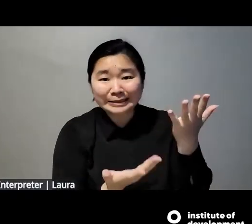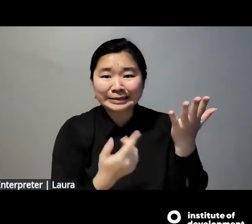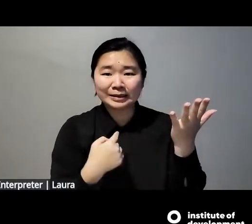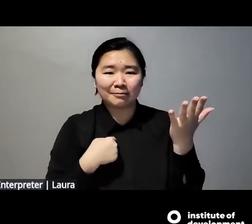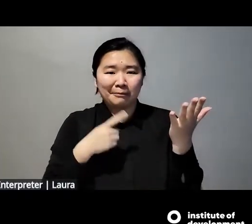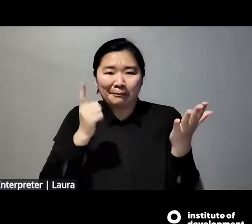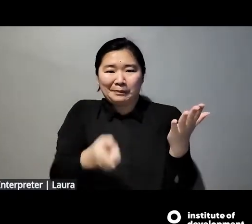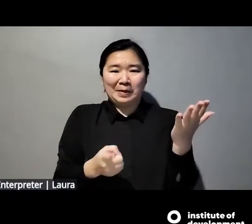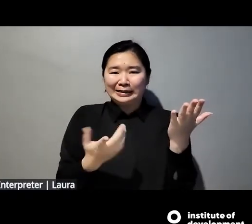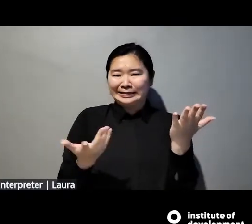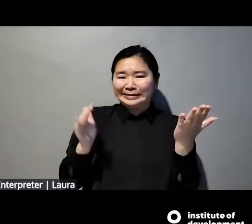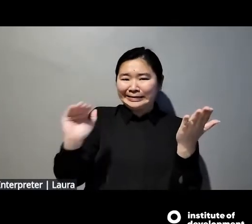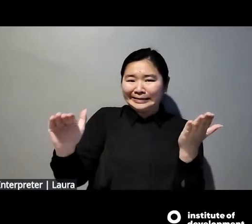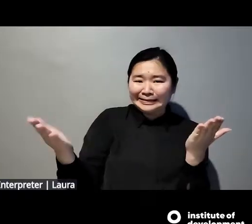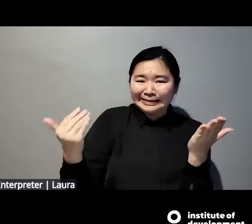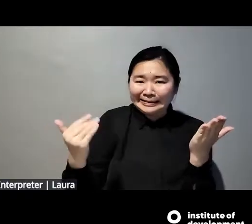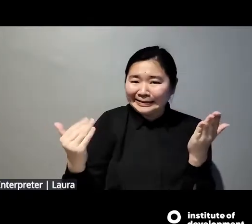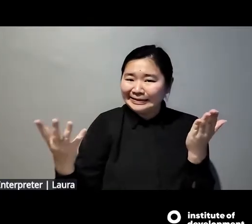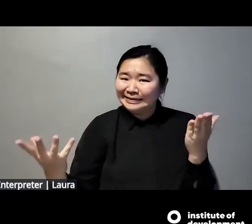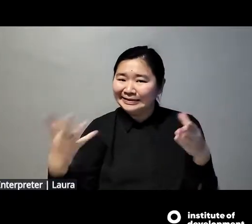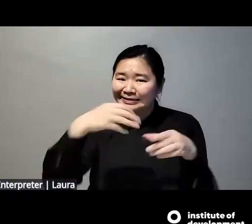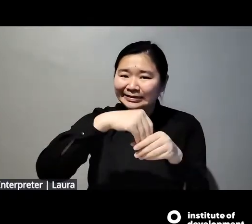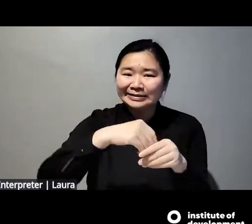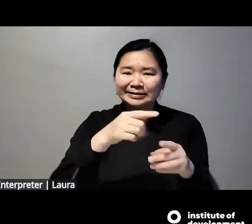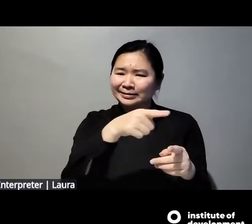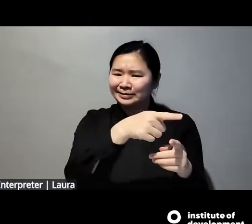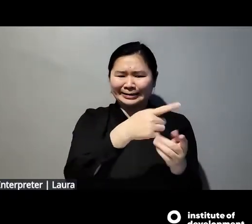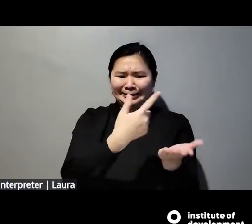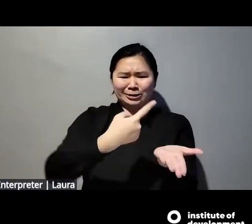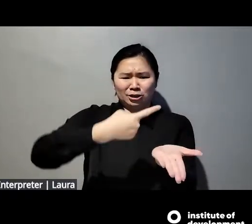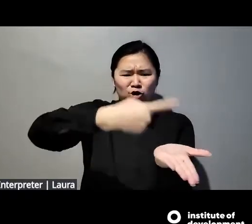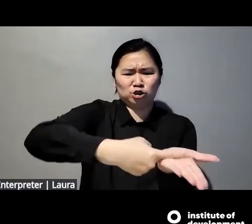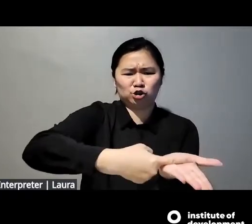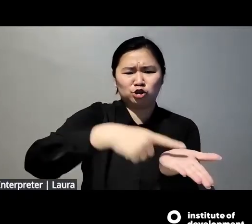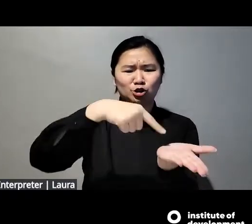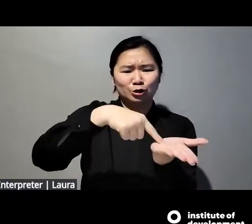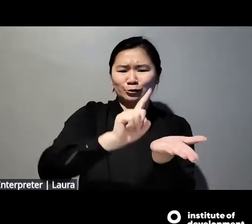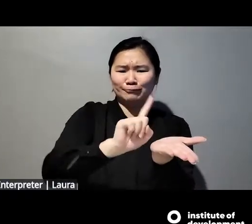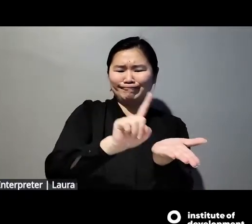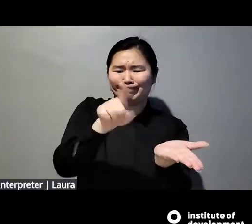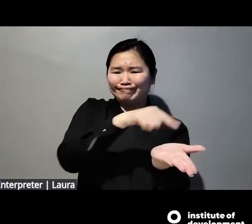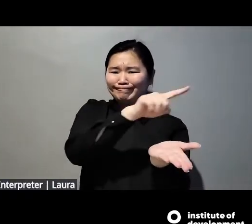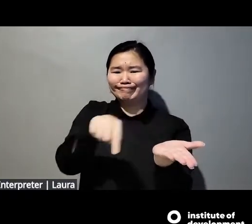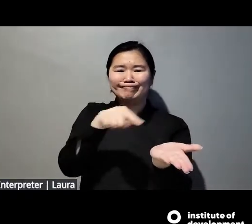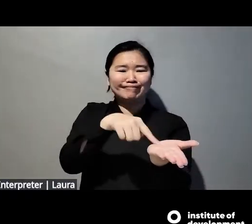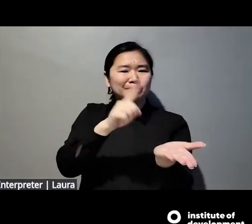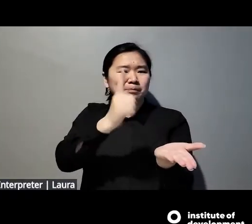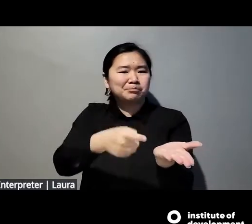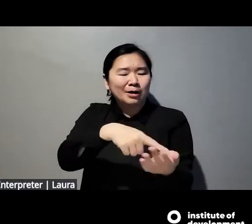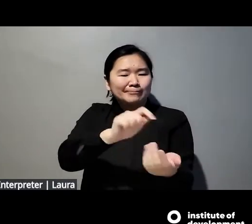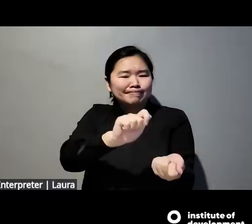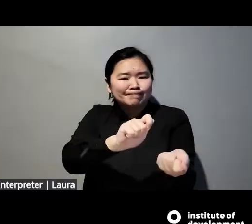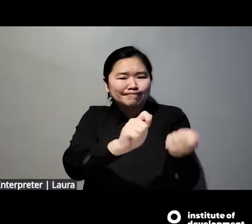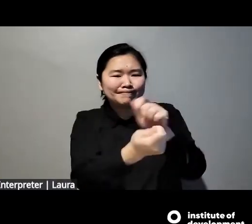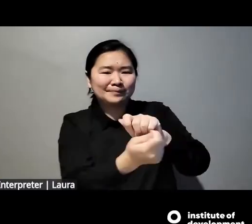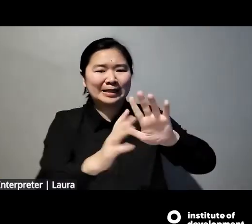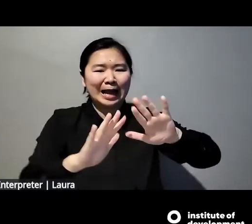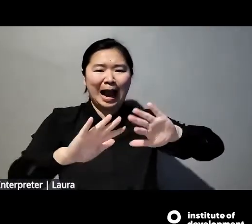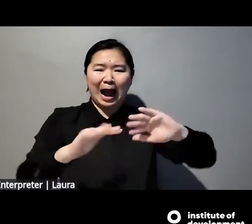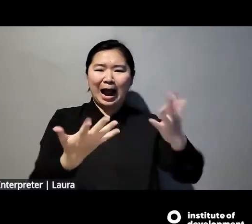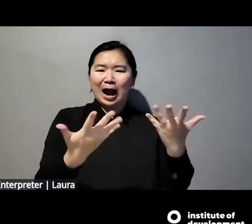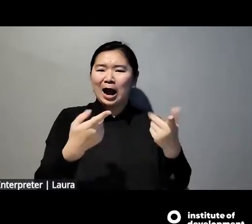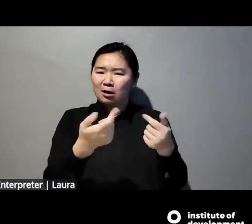working within the communities and providing feedback. They wanted some flexibility to support community